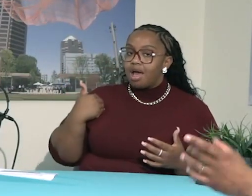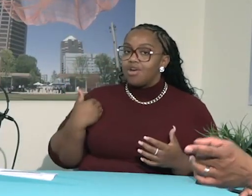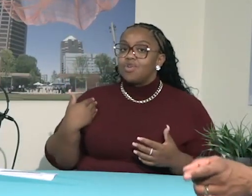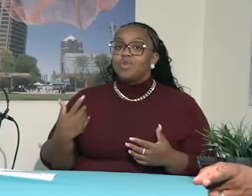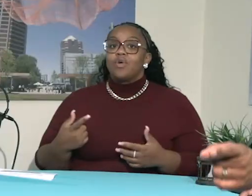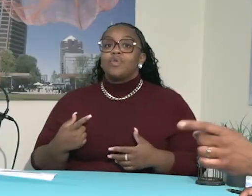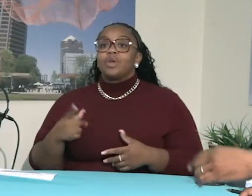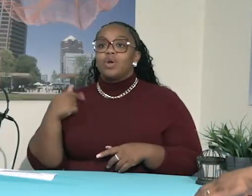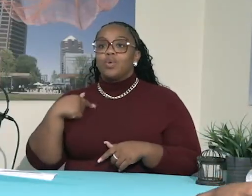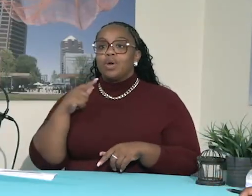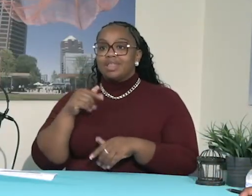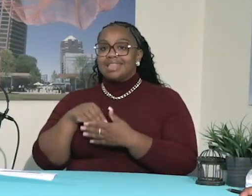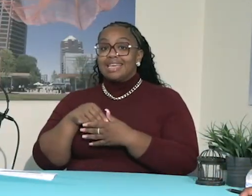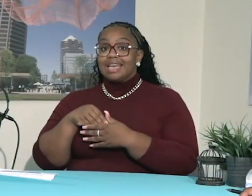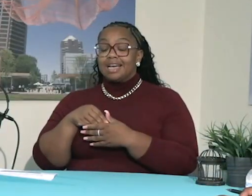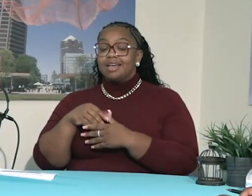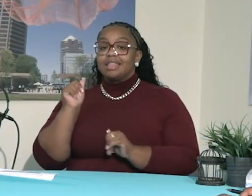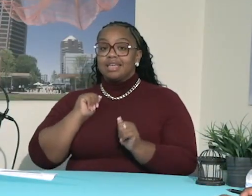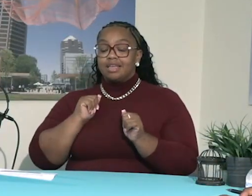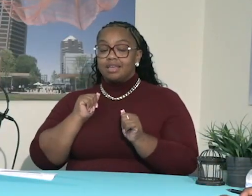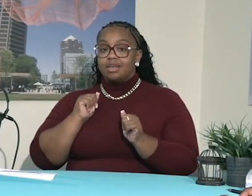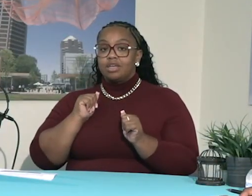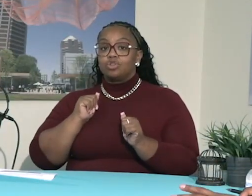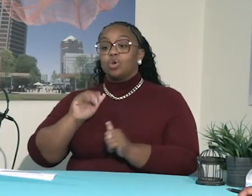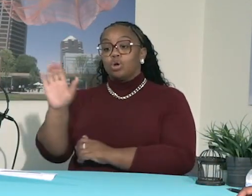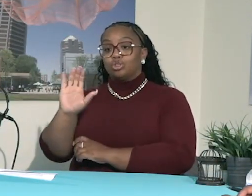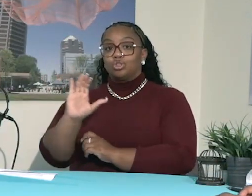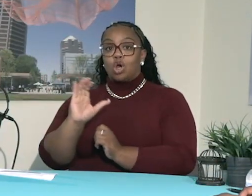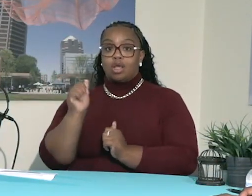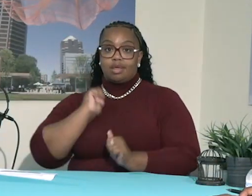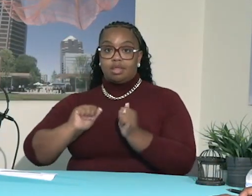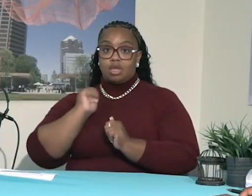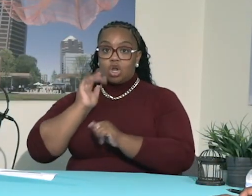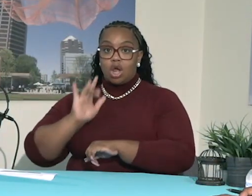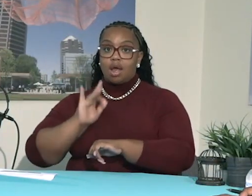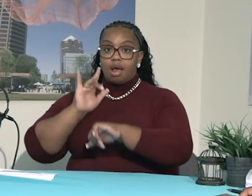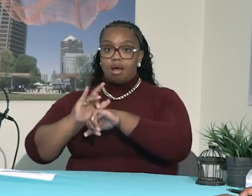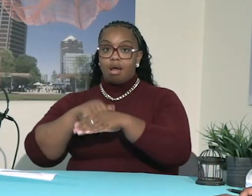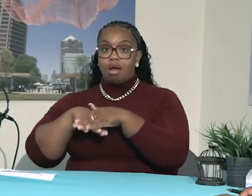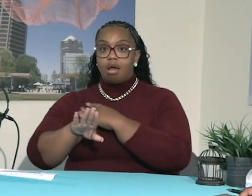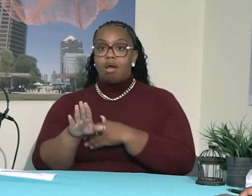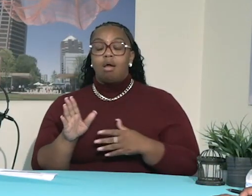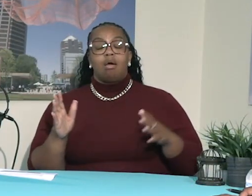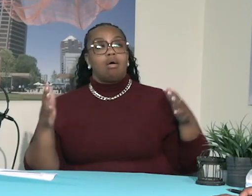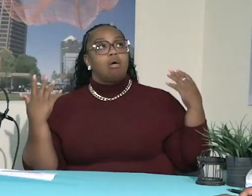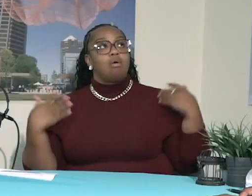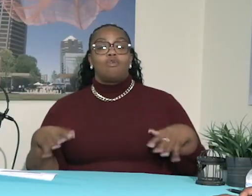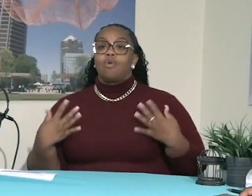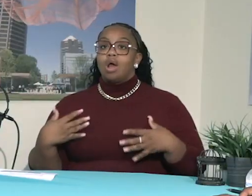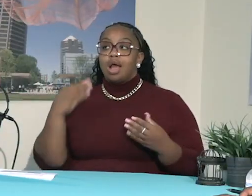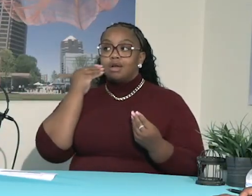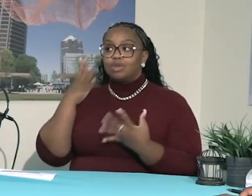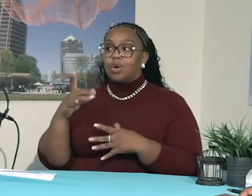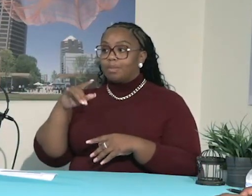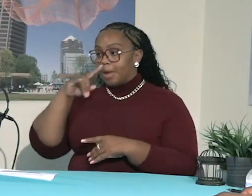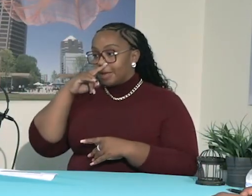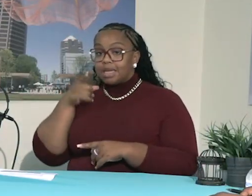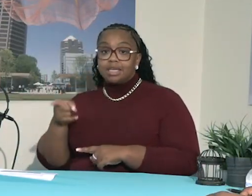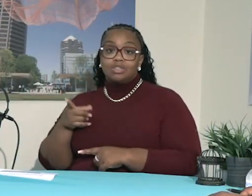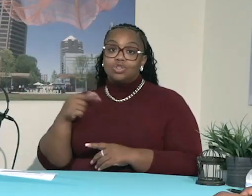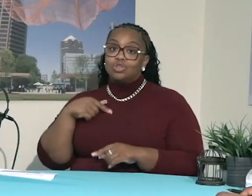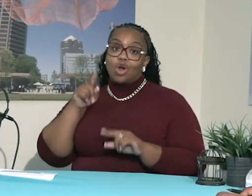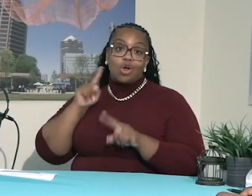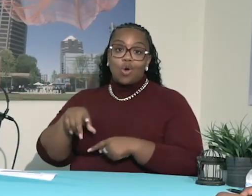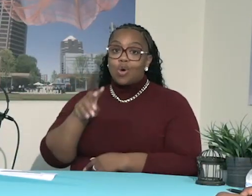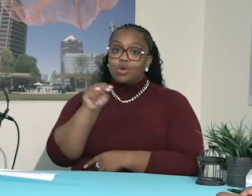the in-theater showing. I went into the one in Charlotte. Okay. Yeah. Okay. Listen, I already told my kids, that's where y'all going. Right. Period. Y'all